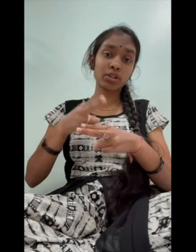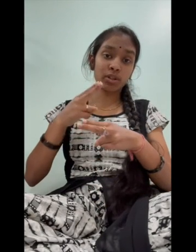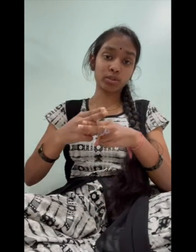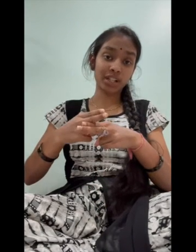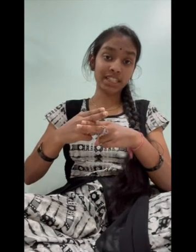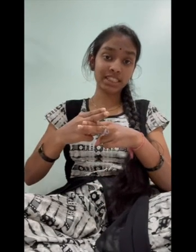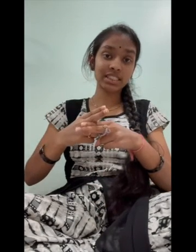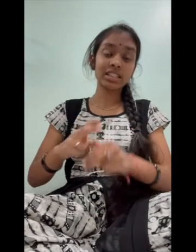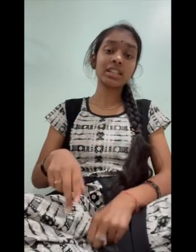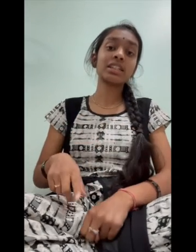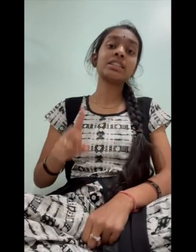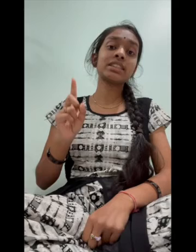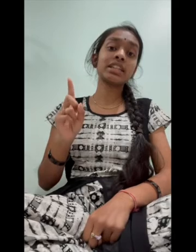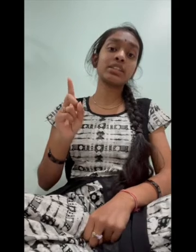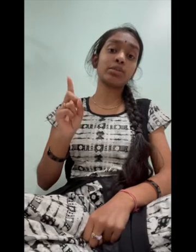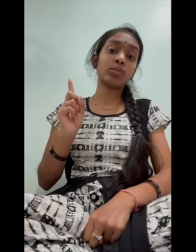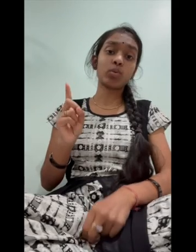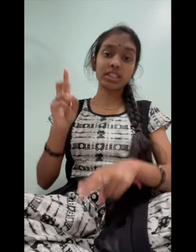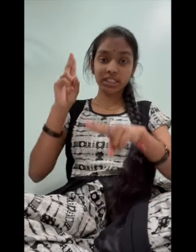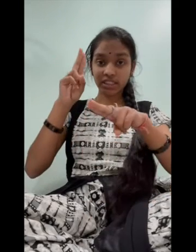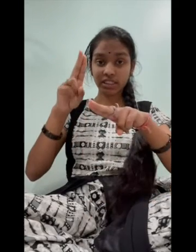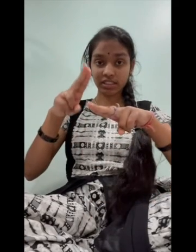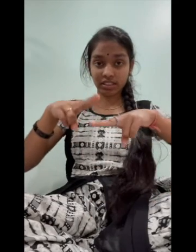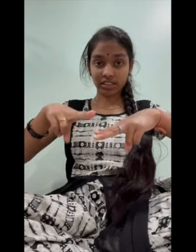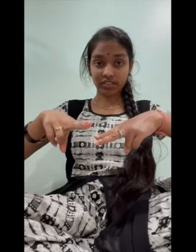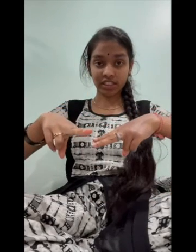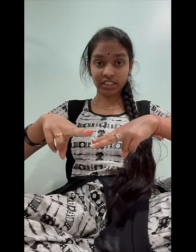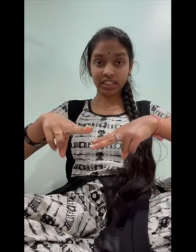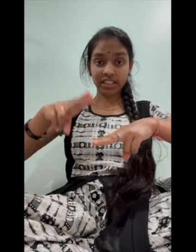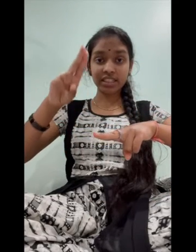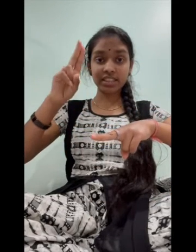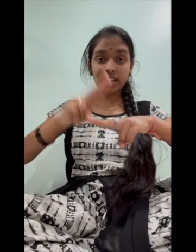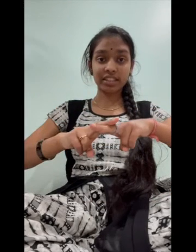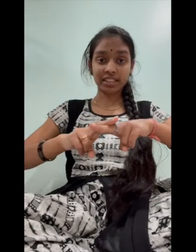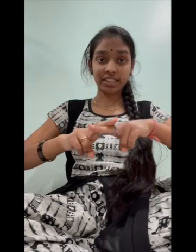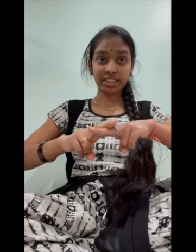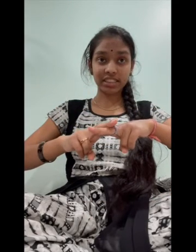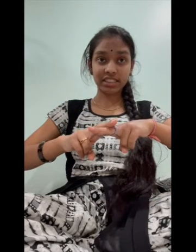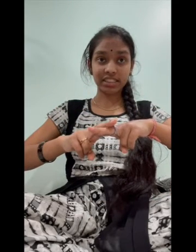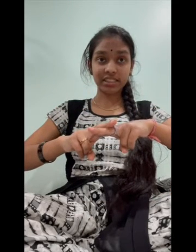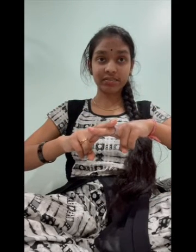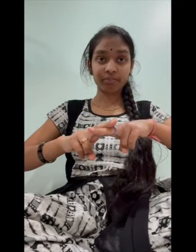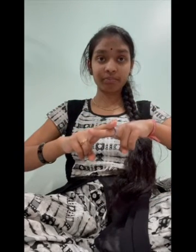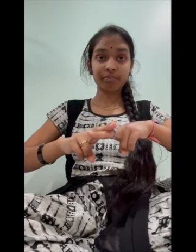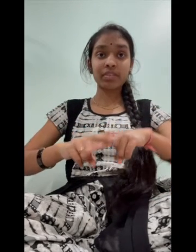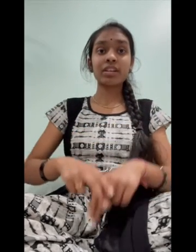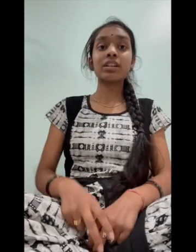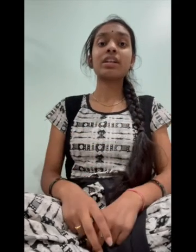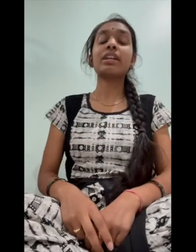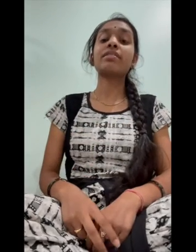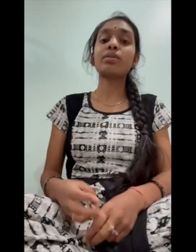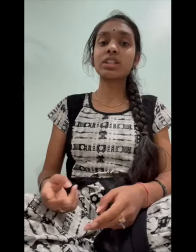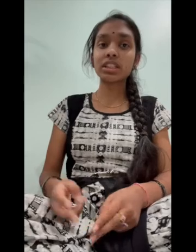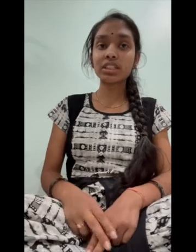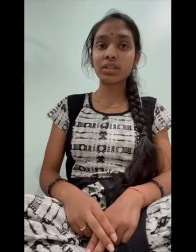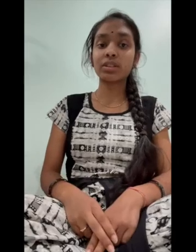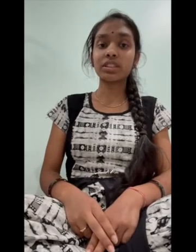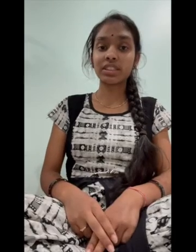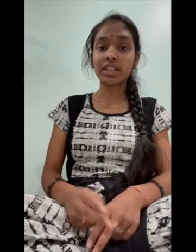it twice. Sit, you do it once. Your fingers are like this, and you say sit. And if you want to tell someone to sit,